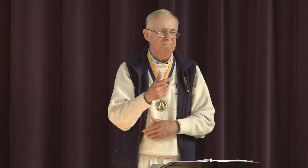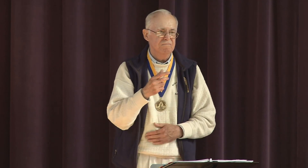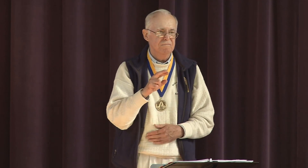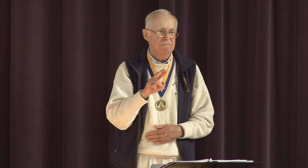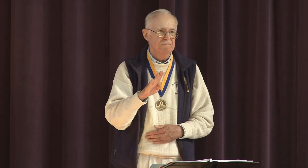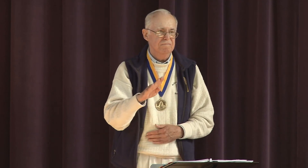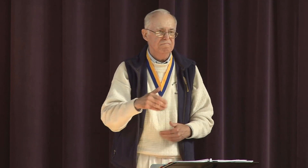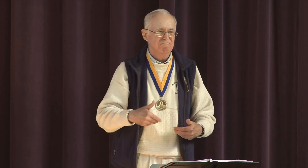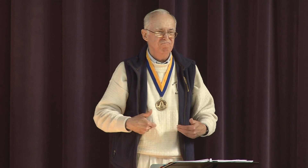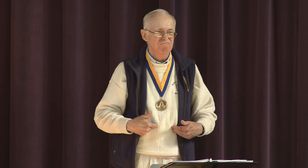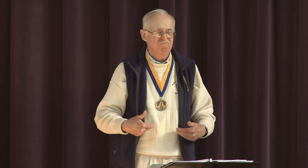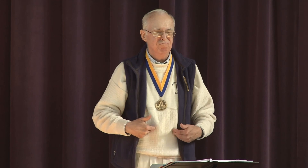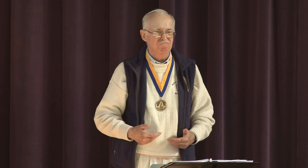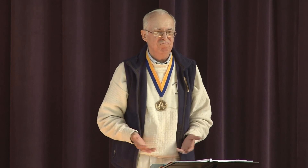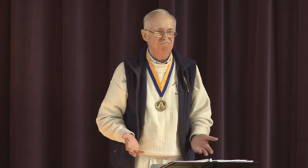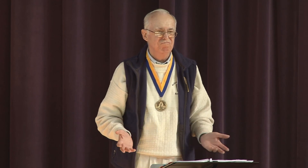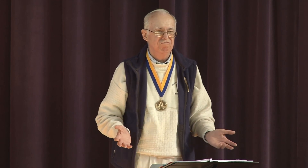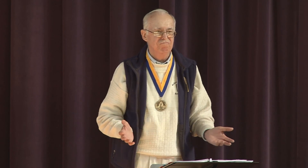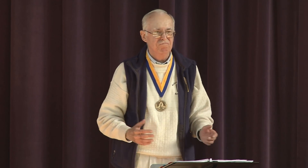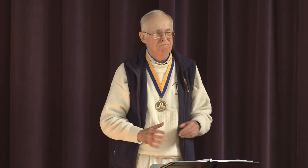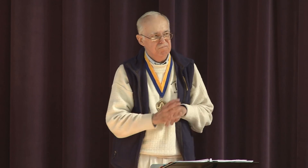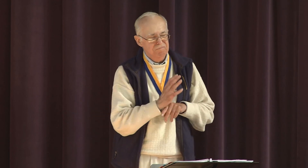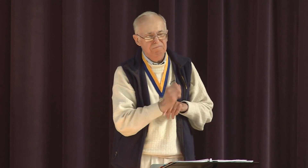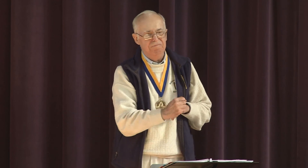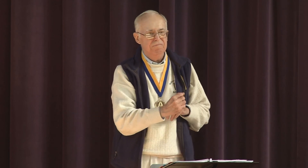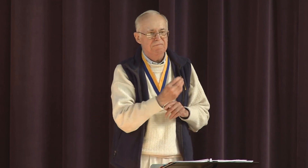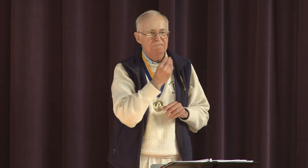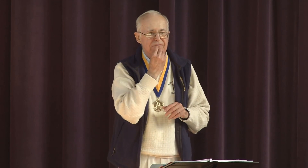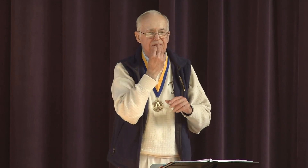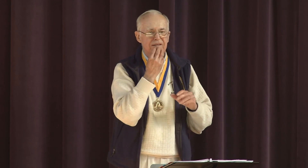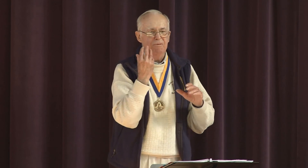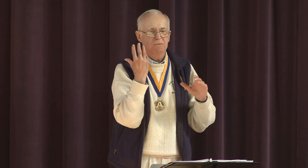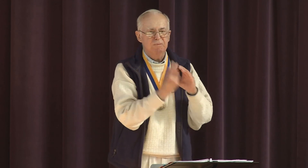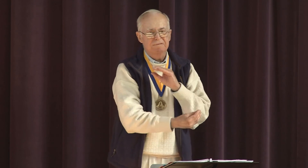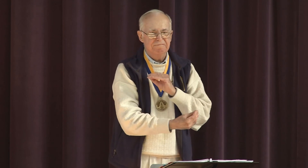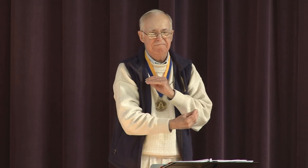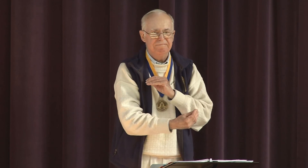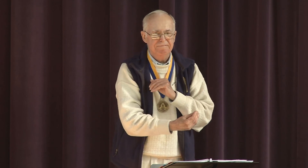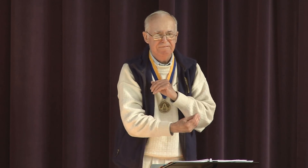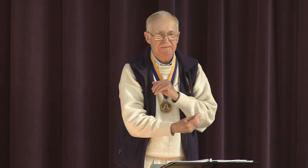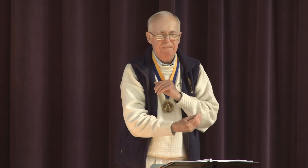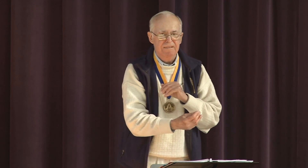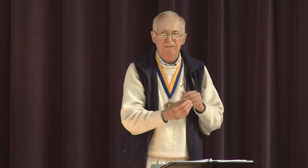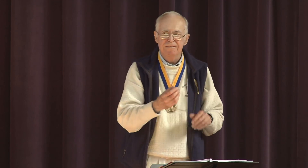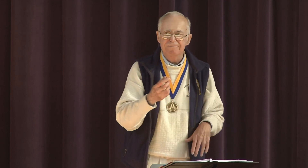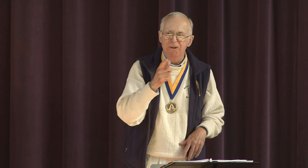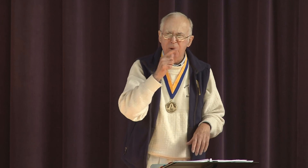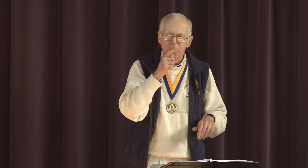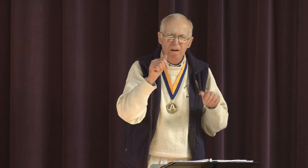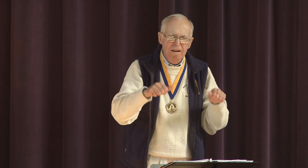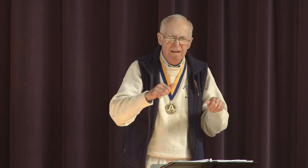because we hated Sunday evening grub here on campus, and we would always go off campus to get a bite to